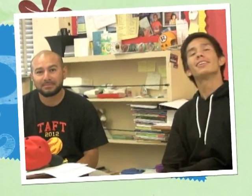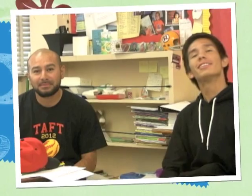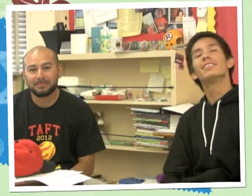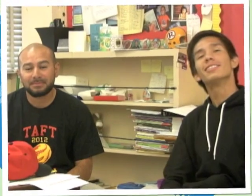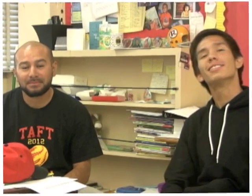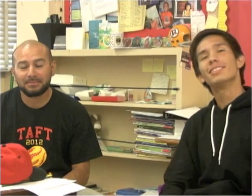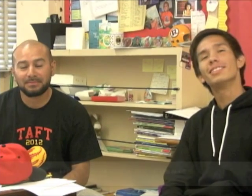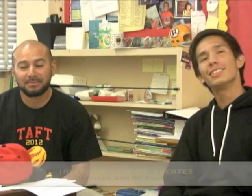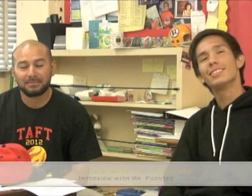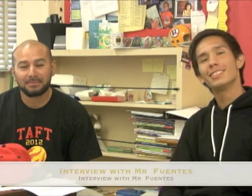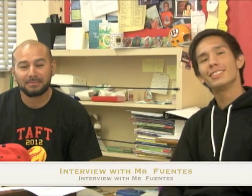people.